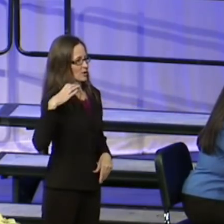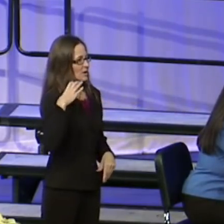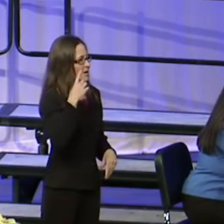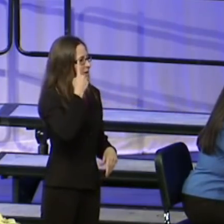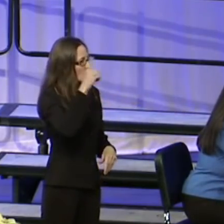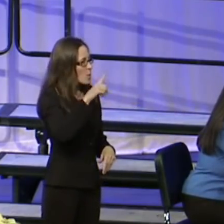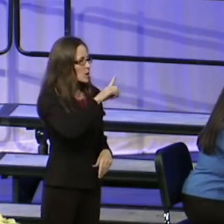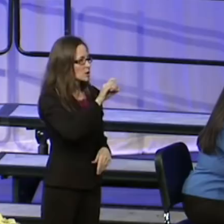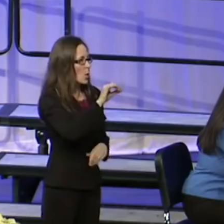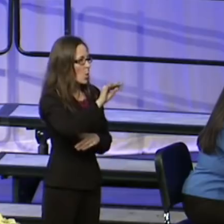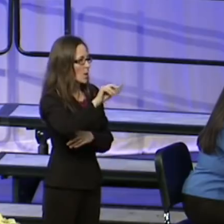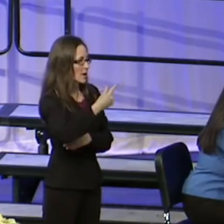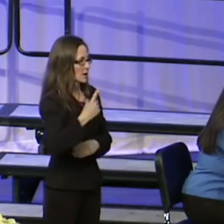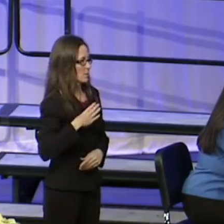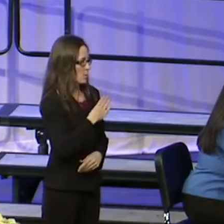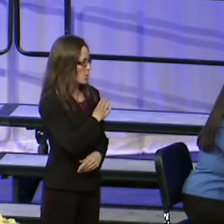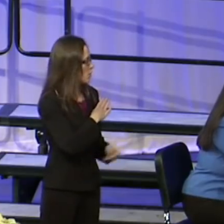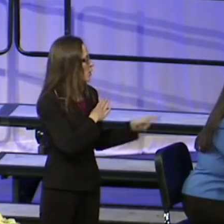I second that.